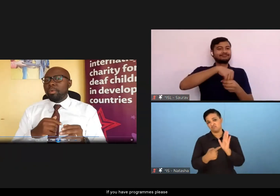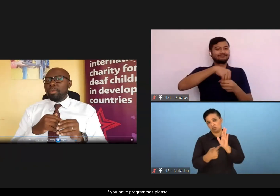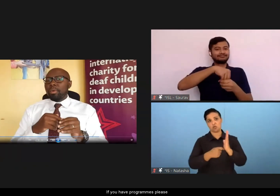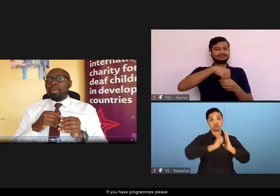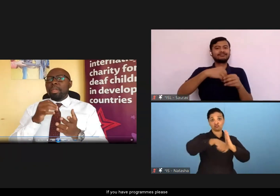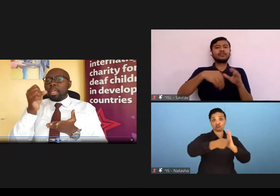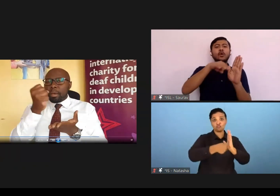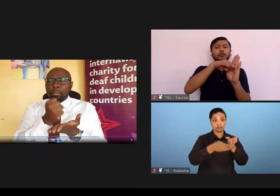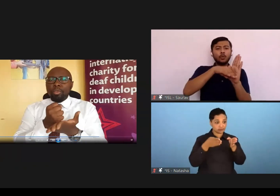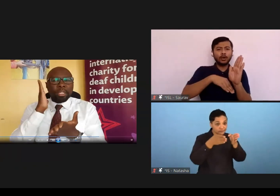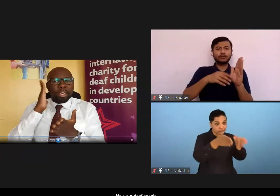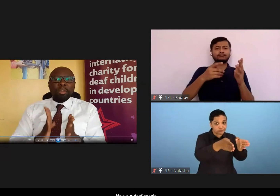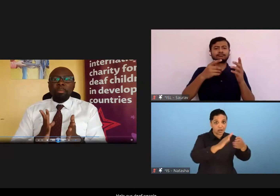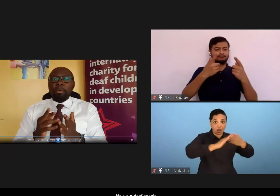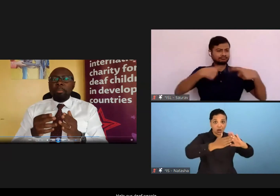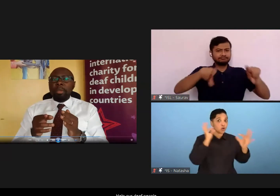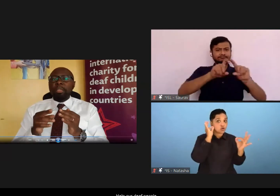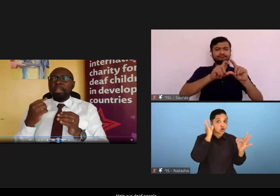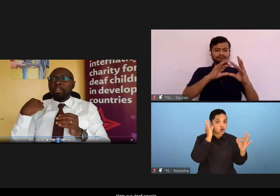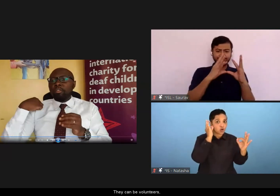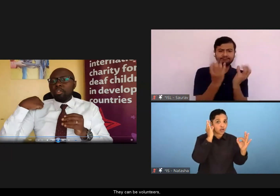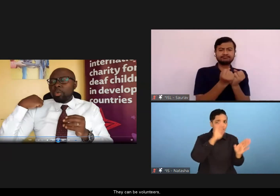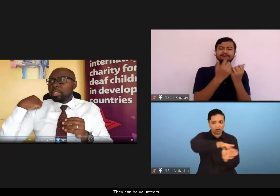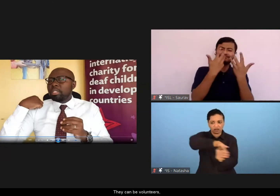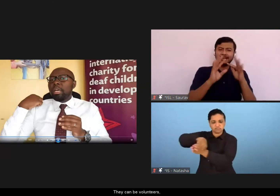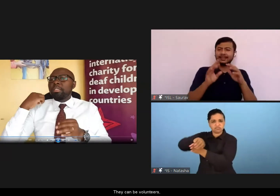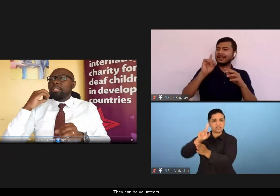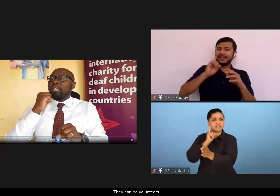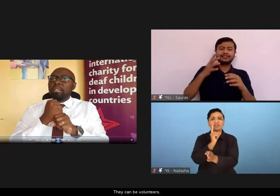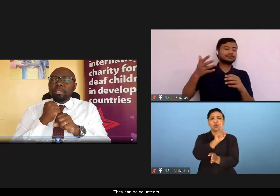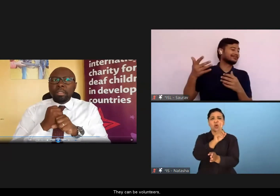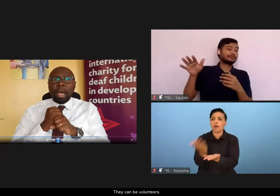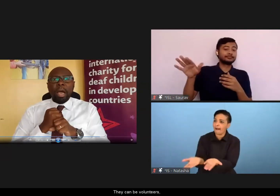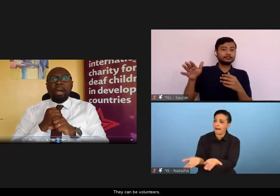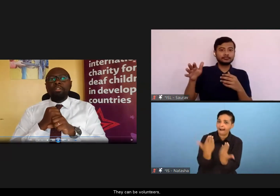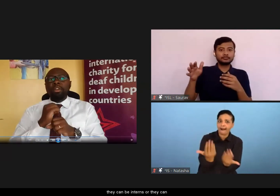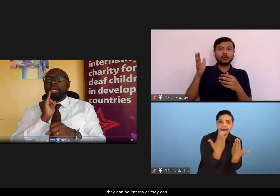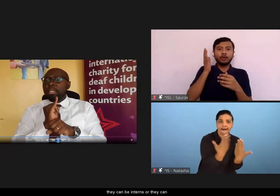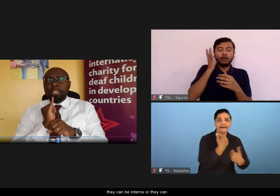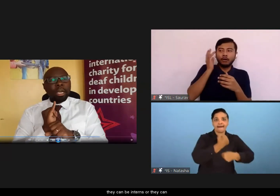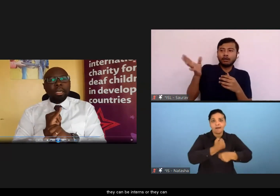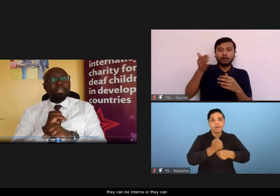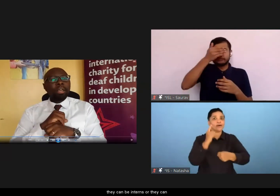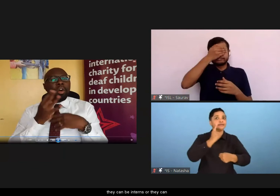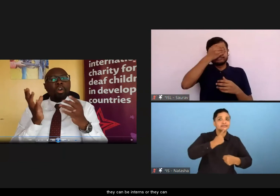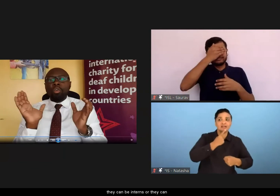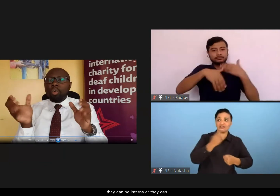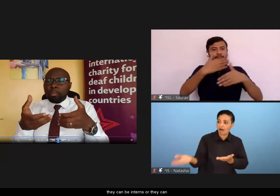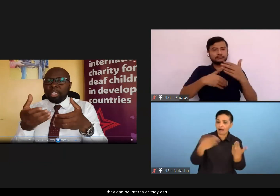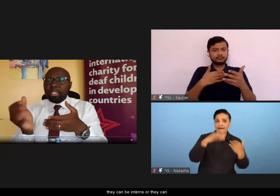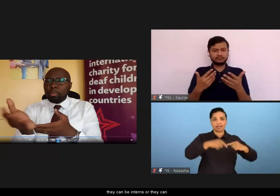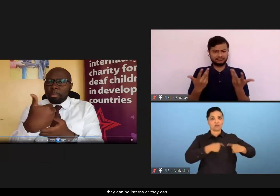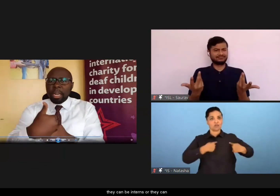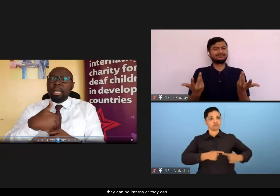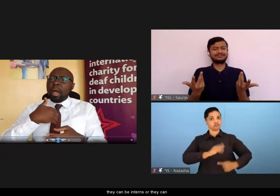people work with you. Employ deaf people. They can be volunteers, they can be staff, they can be